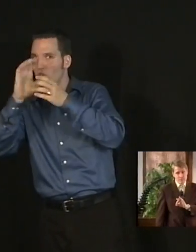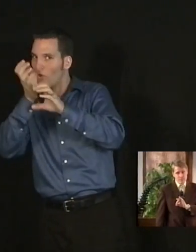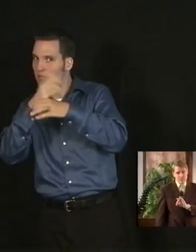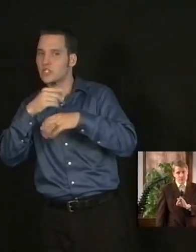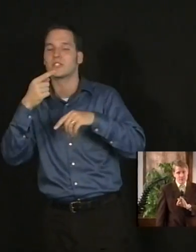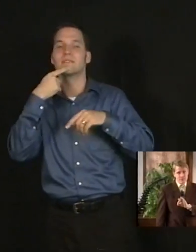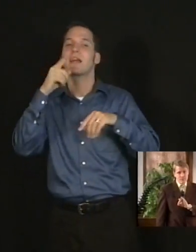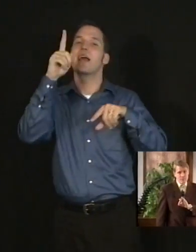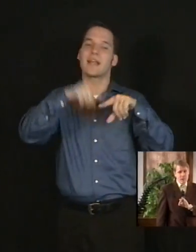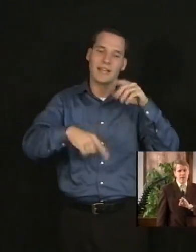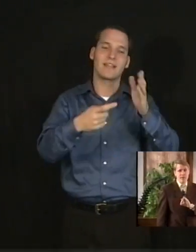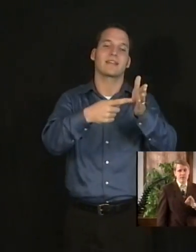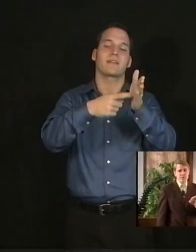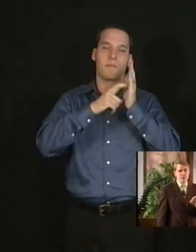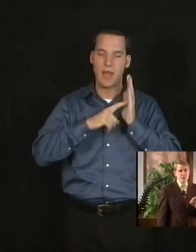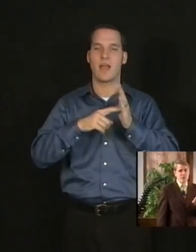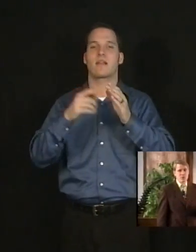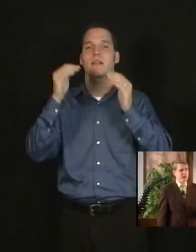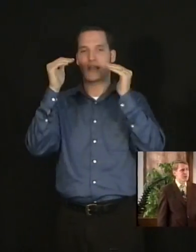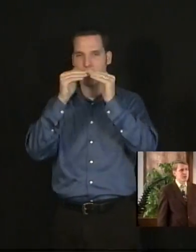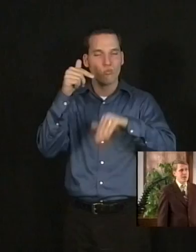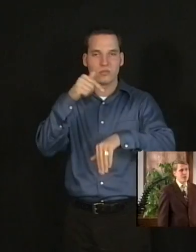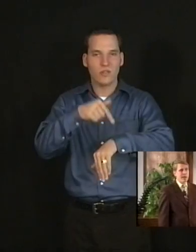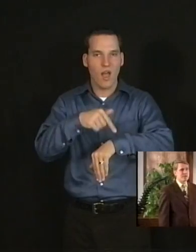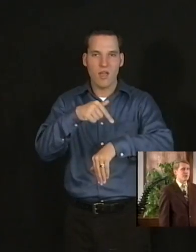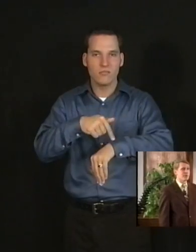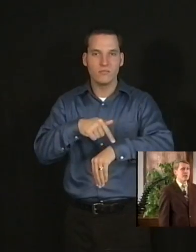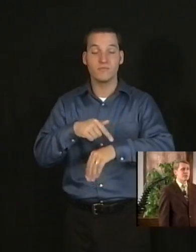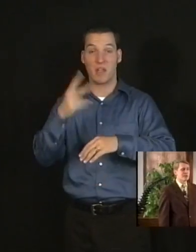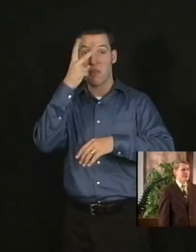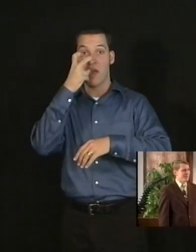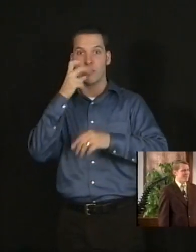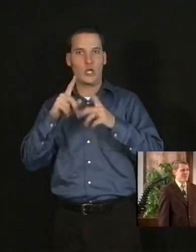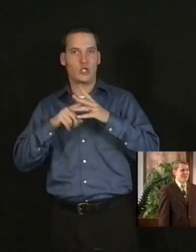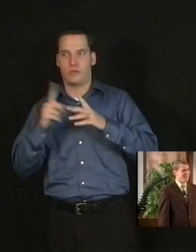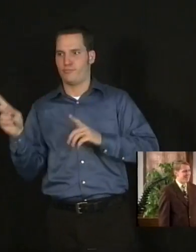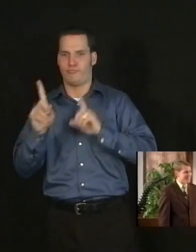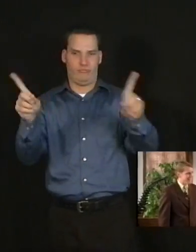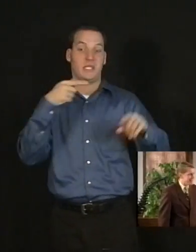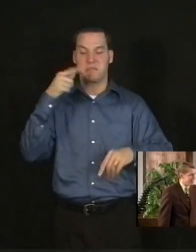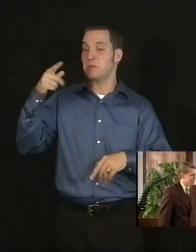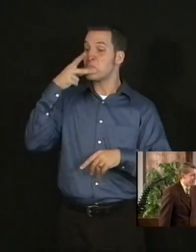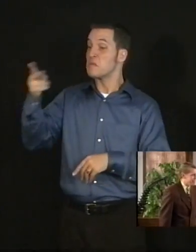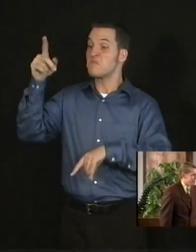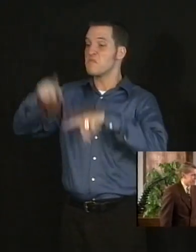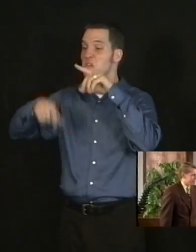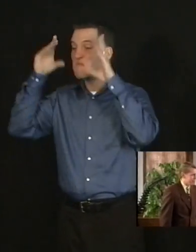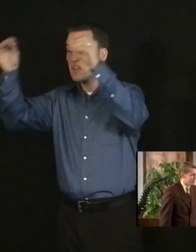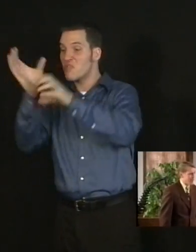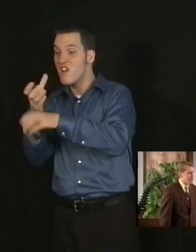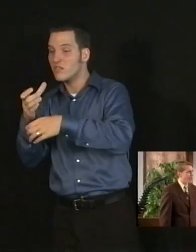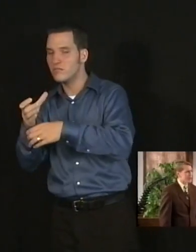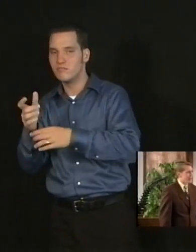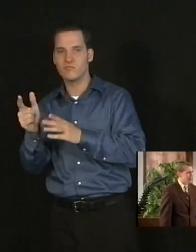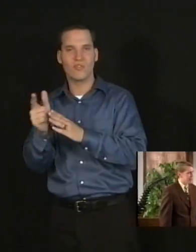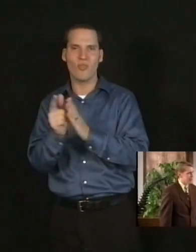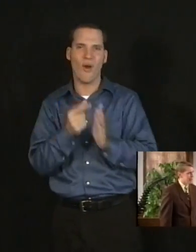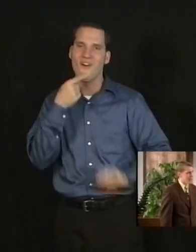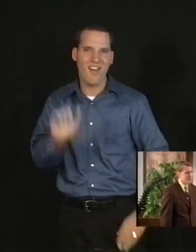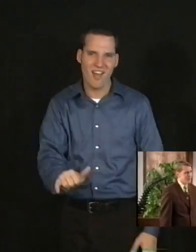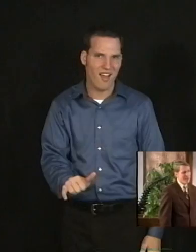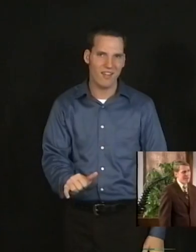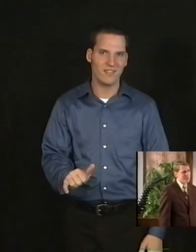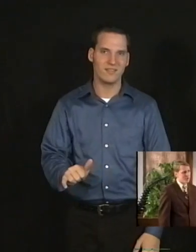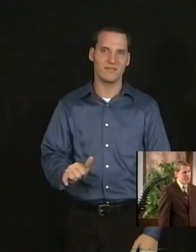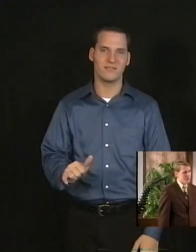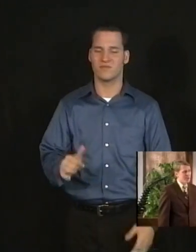time. And the atheists started going around saying, see, you can't teach creation. That's not what the law said. It's not what the court said.